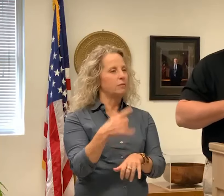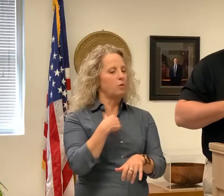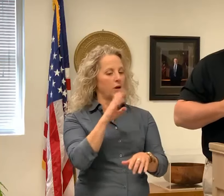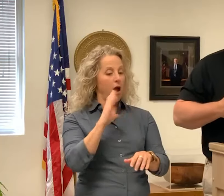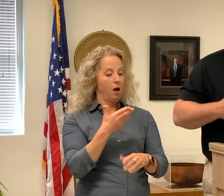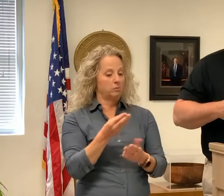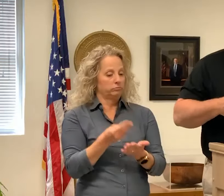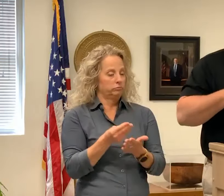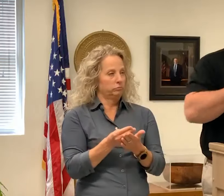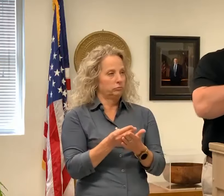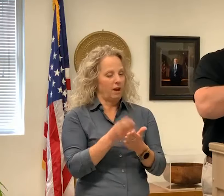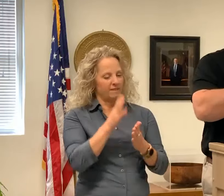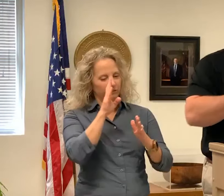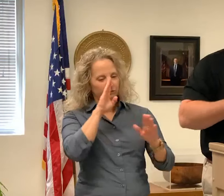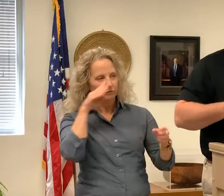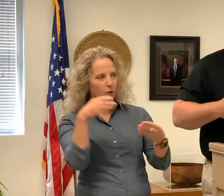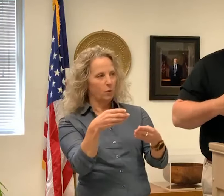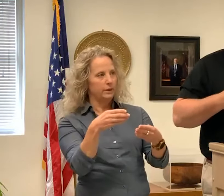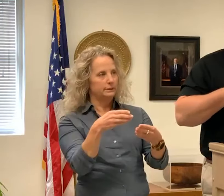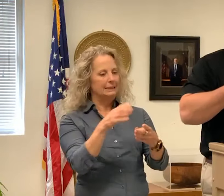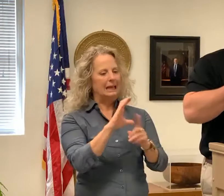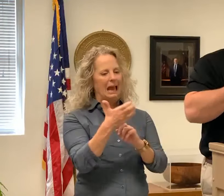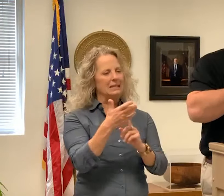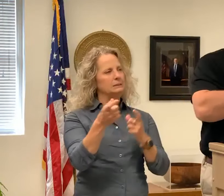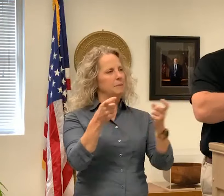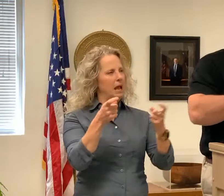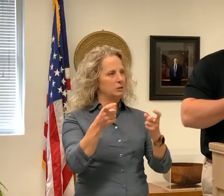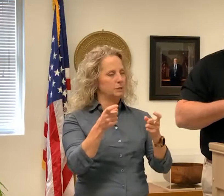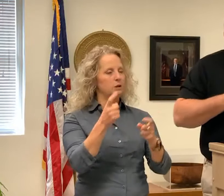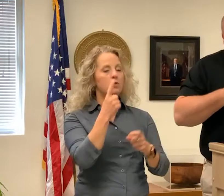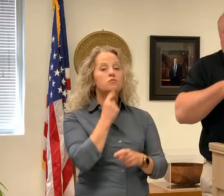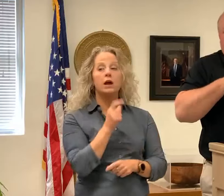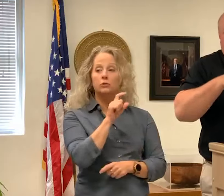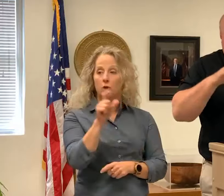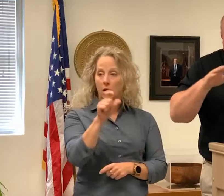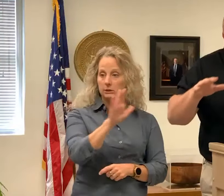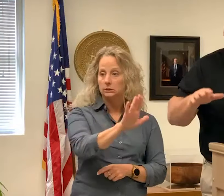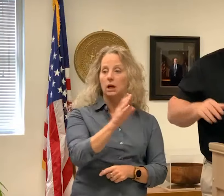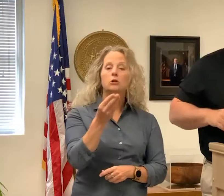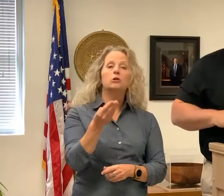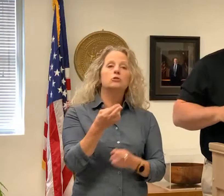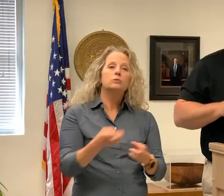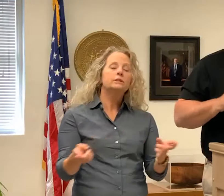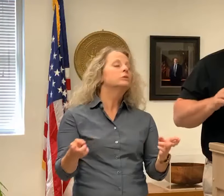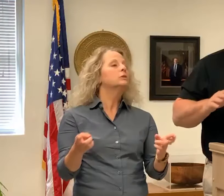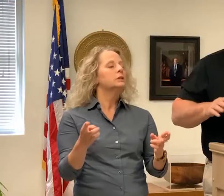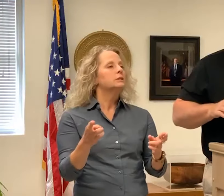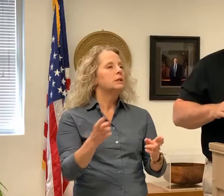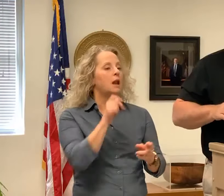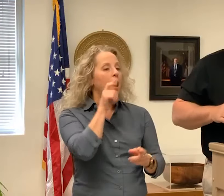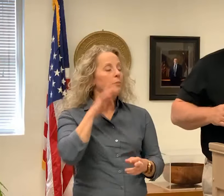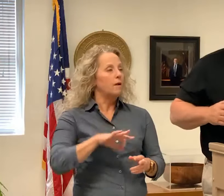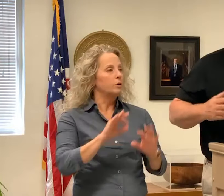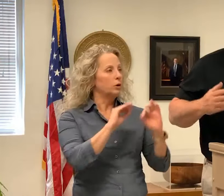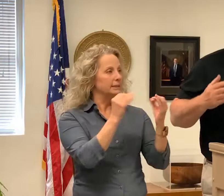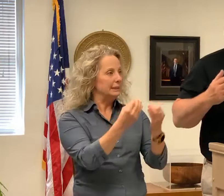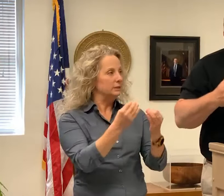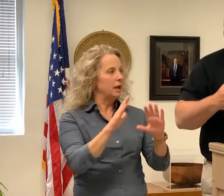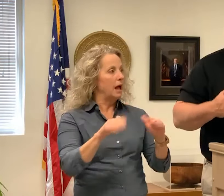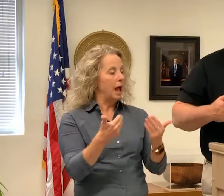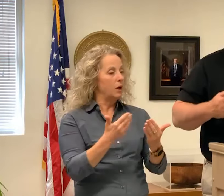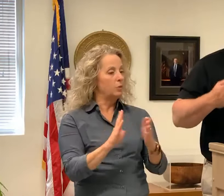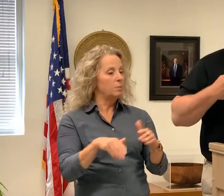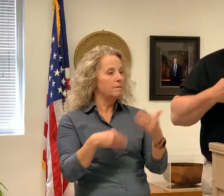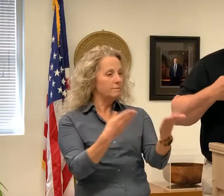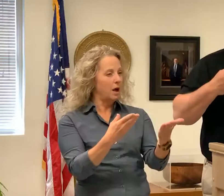our resources in the case management and Red Cross's resources and other nonprofit organizations on how